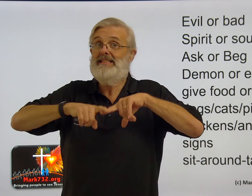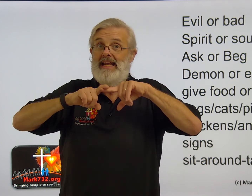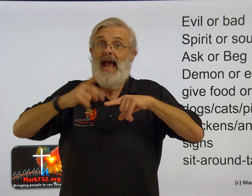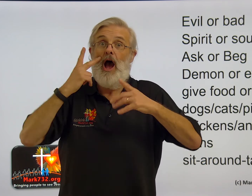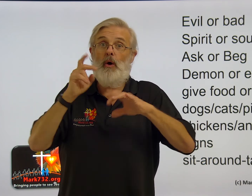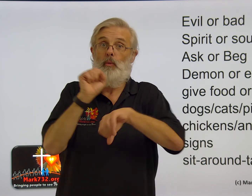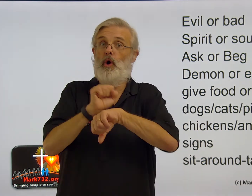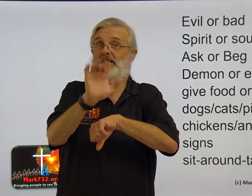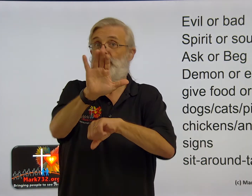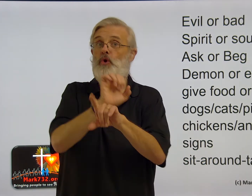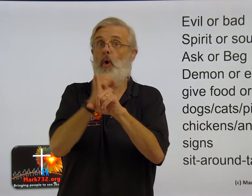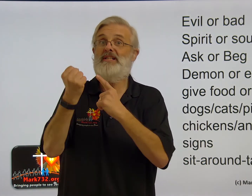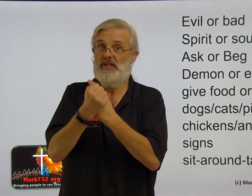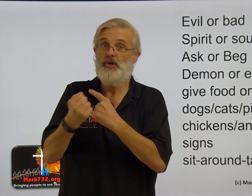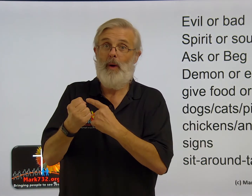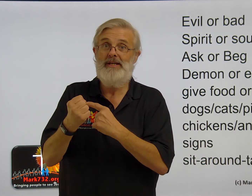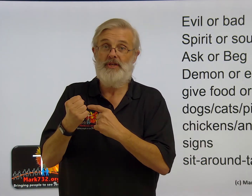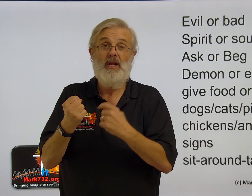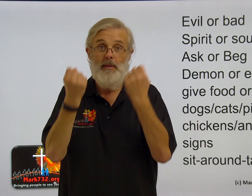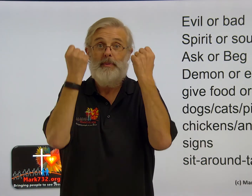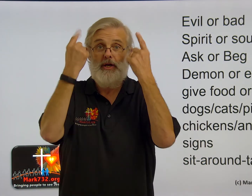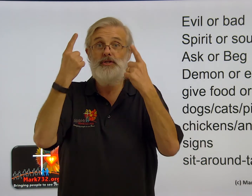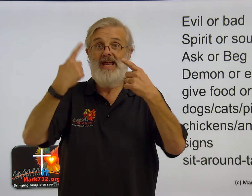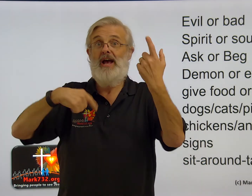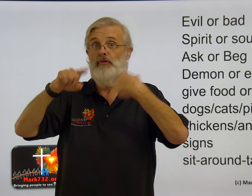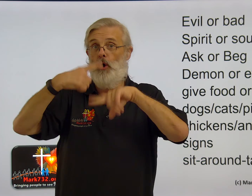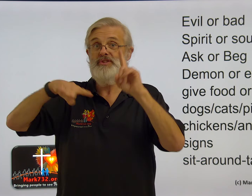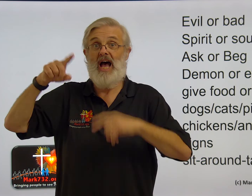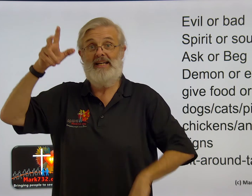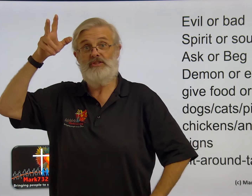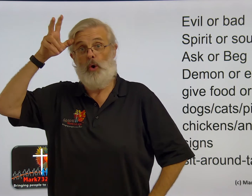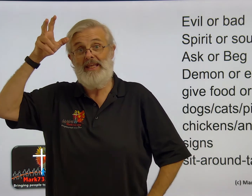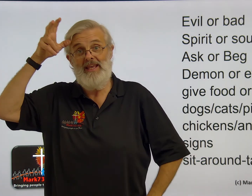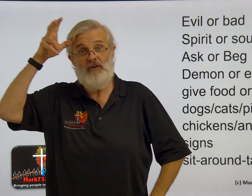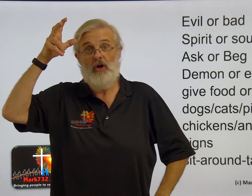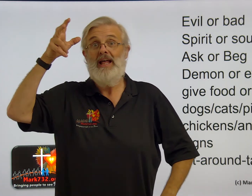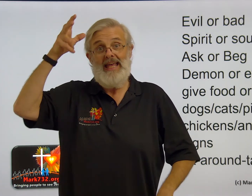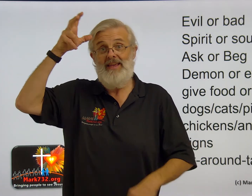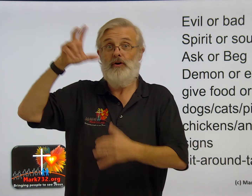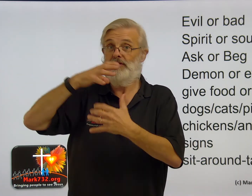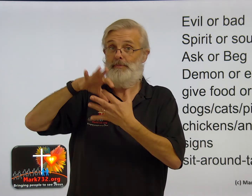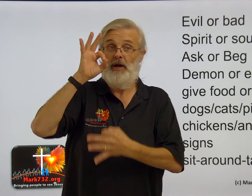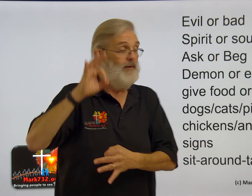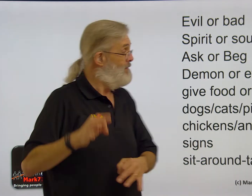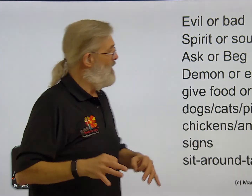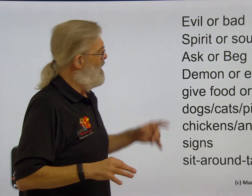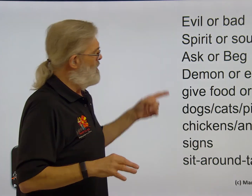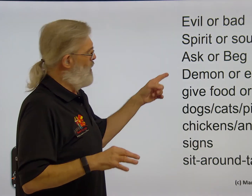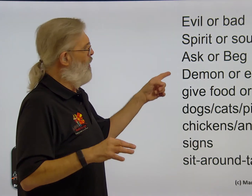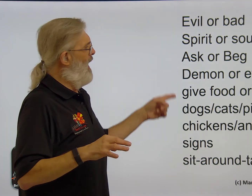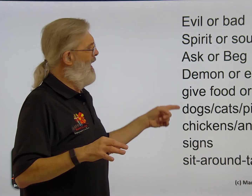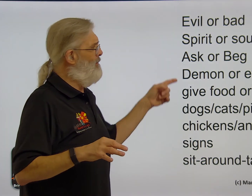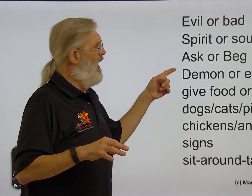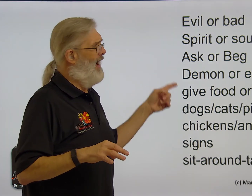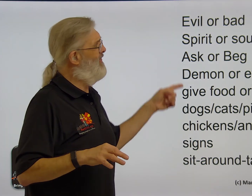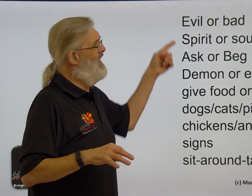how it works in your situation but understand those signs so evil evil spirit so this